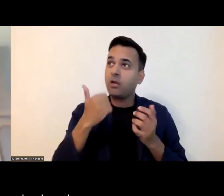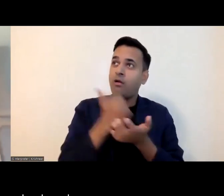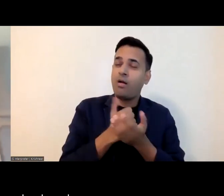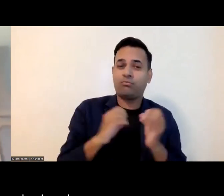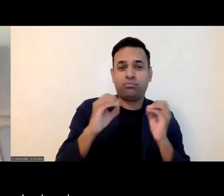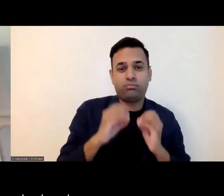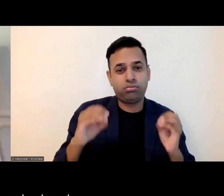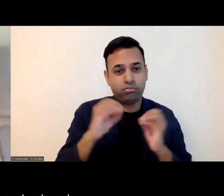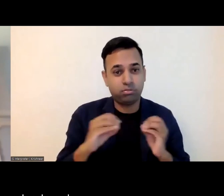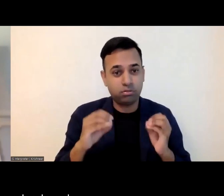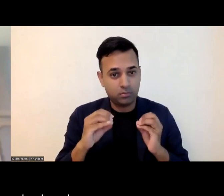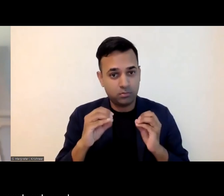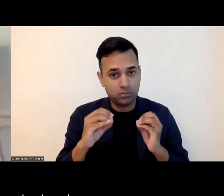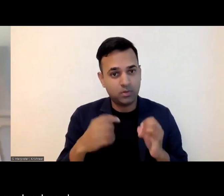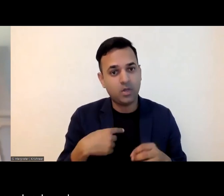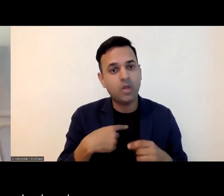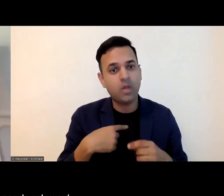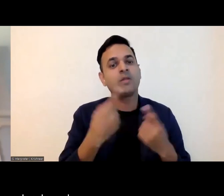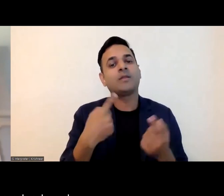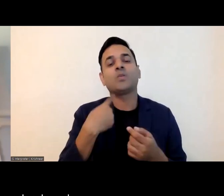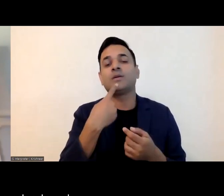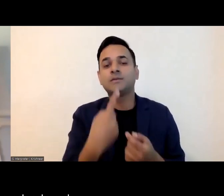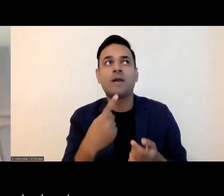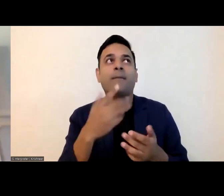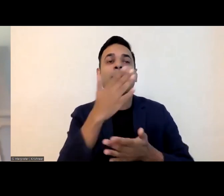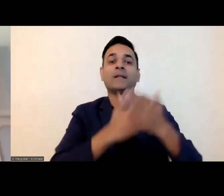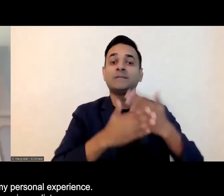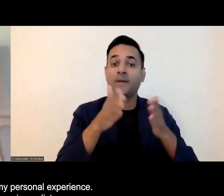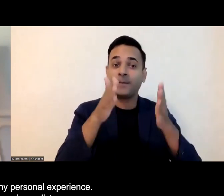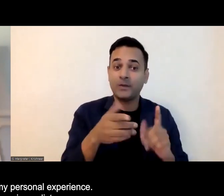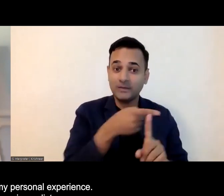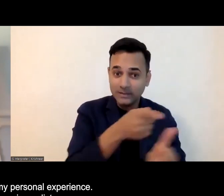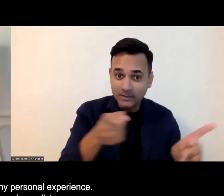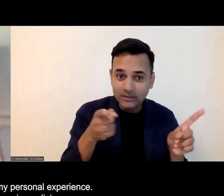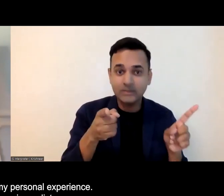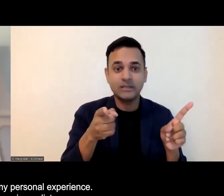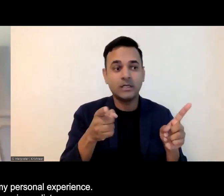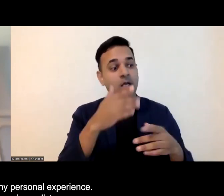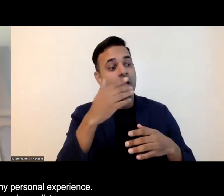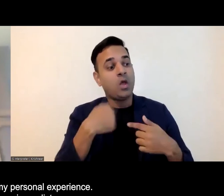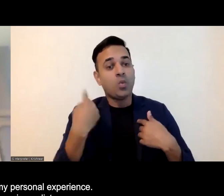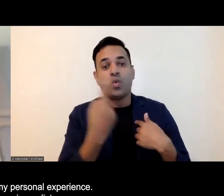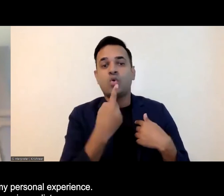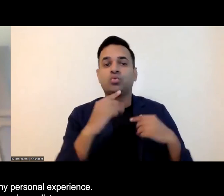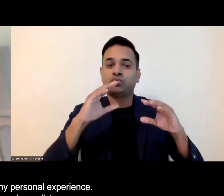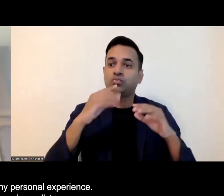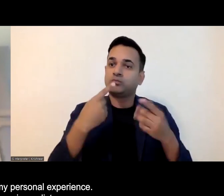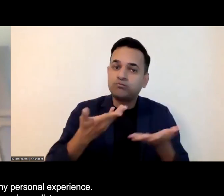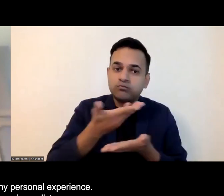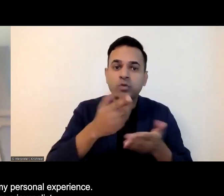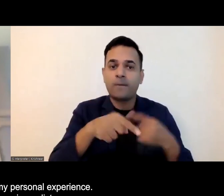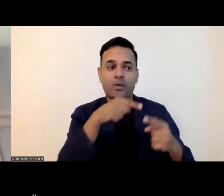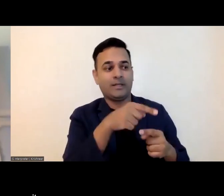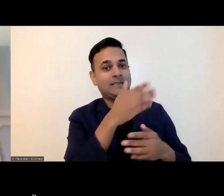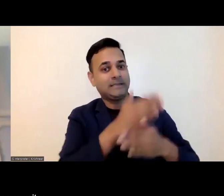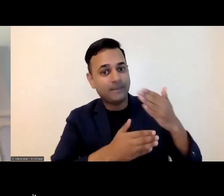are only just words. They are not acting. I'm talking about my personal experience. Now I am a